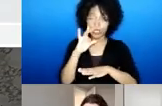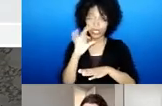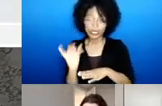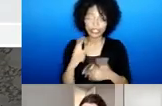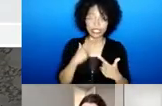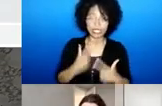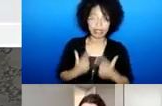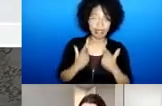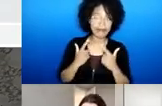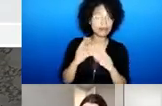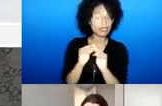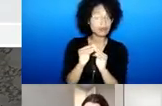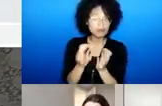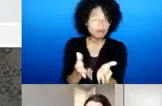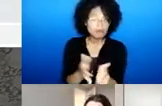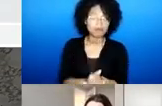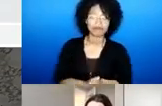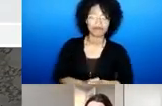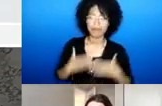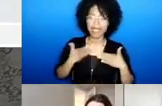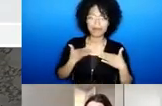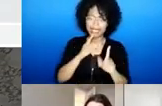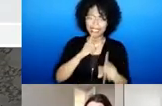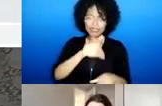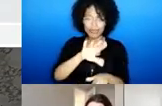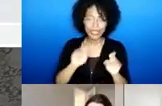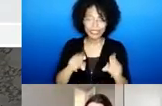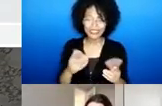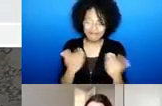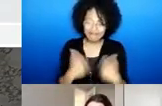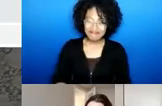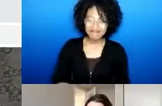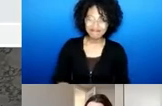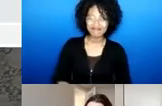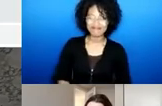live session, we'd be happy to answer your questions at this time.